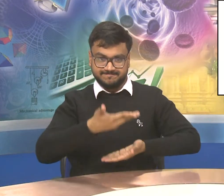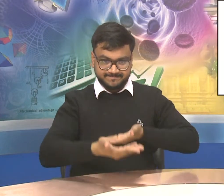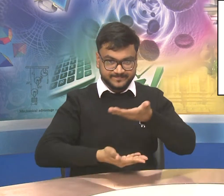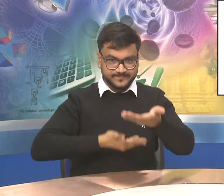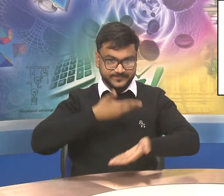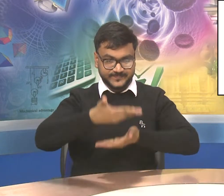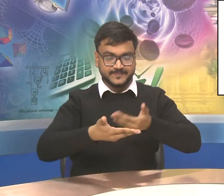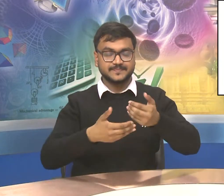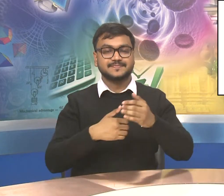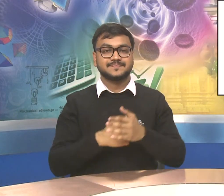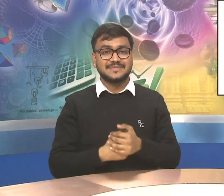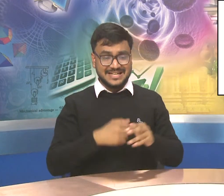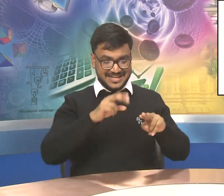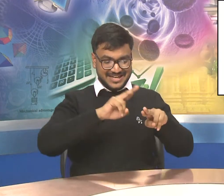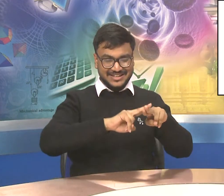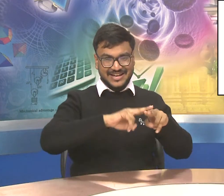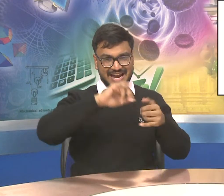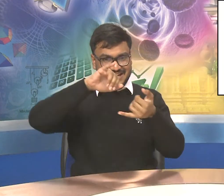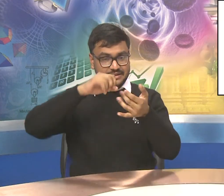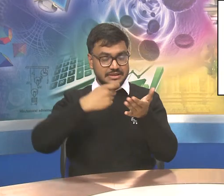Welcome back to our classes.